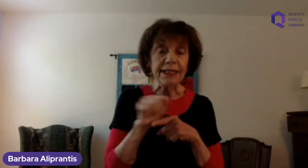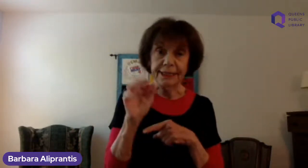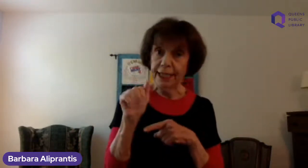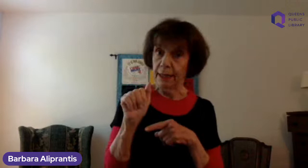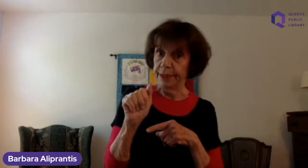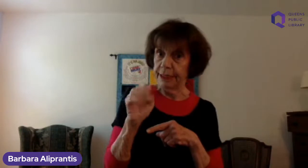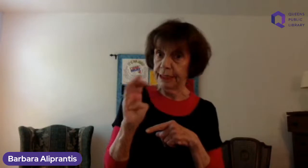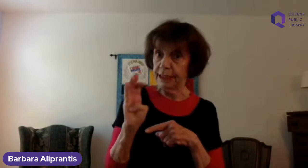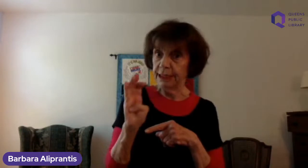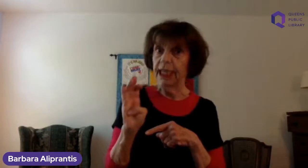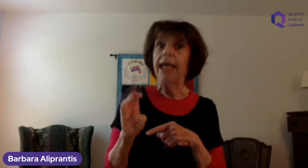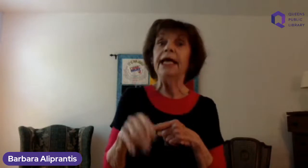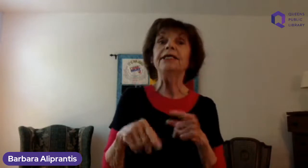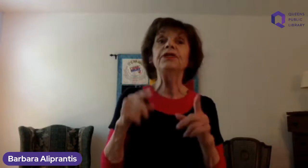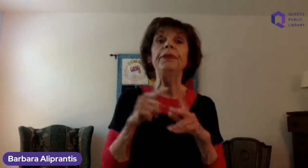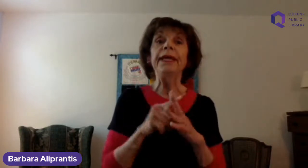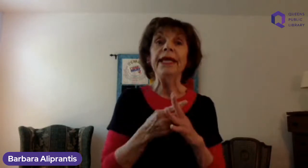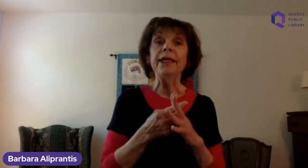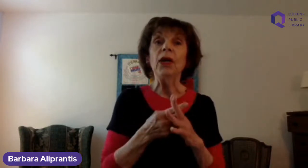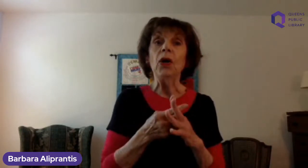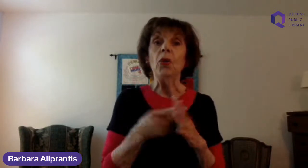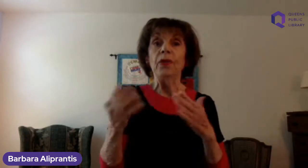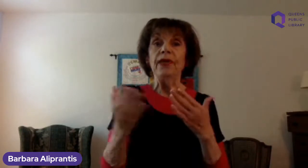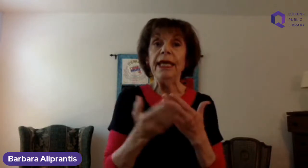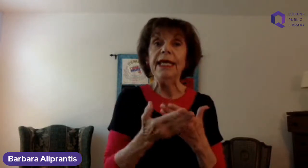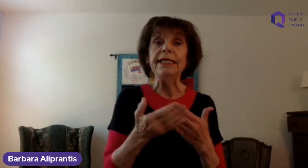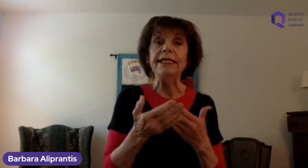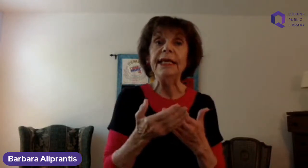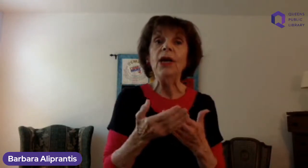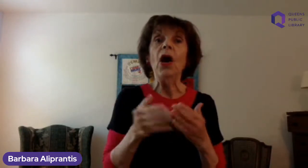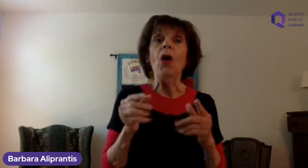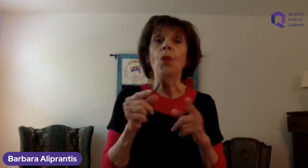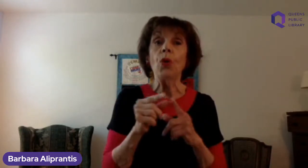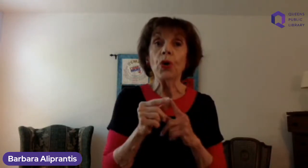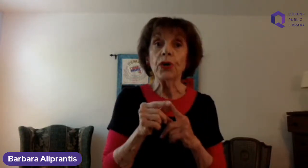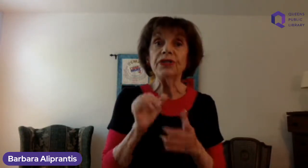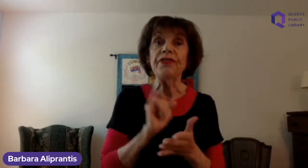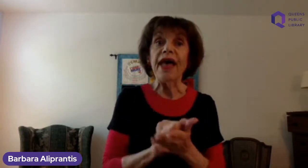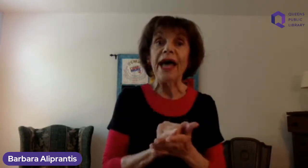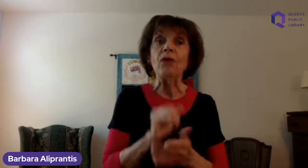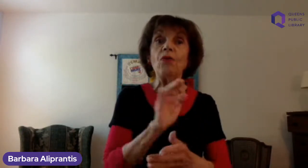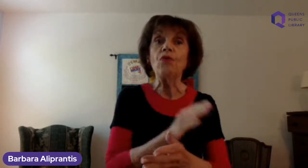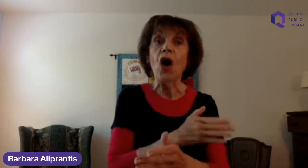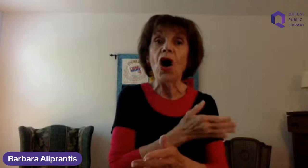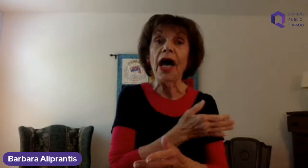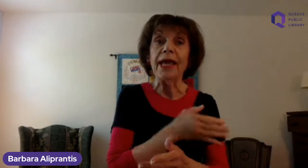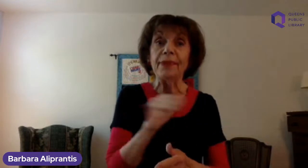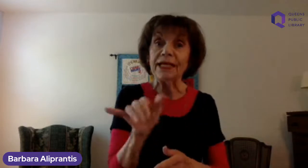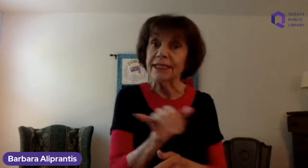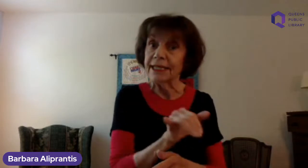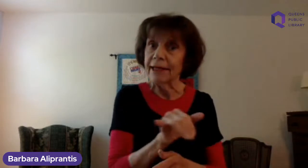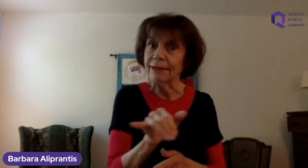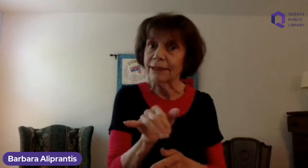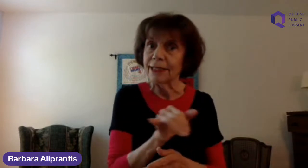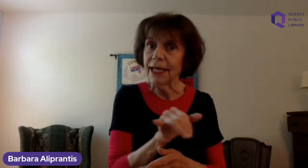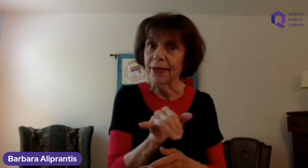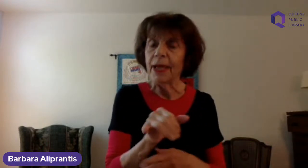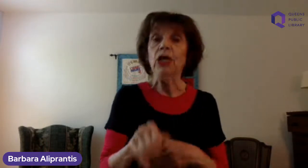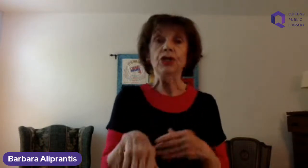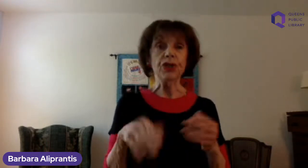the ABCs is to begin with easy words that rhyme, that sound the same. So